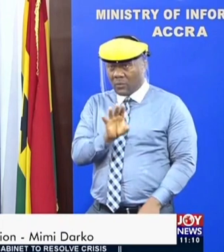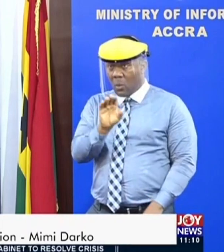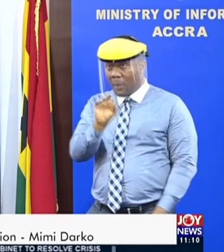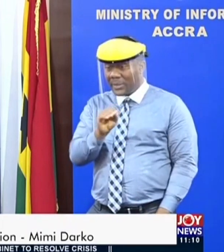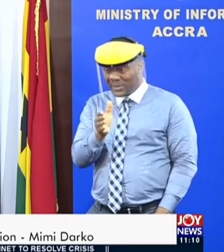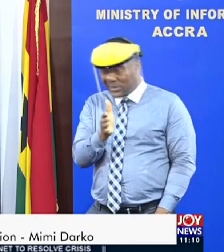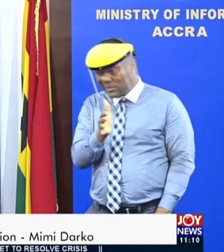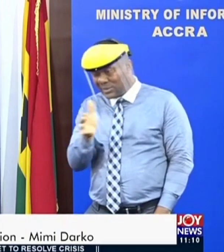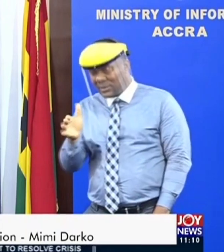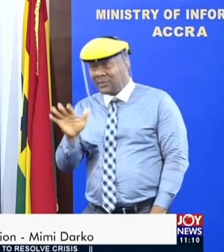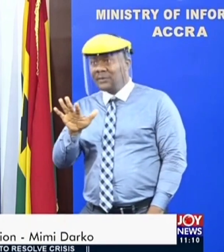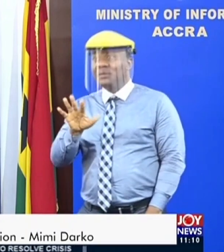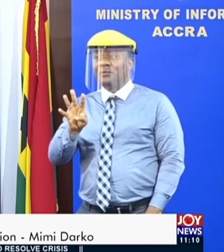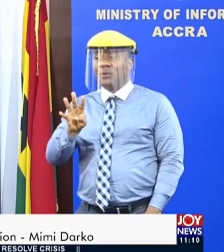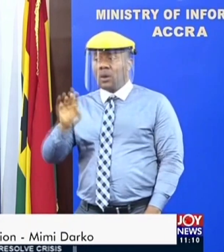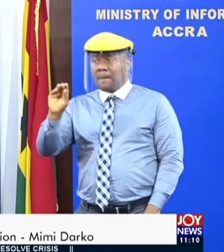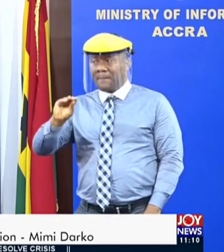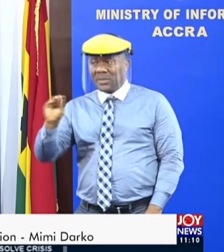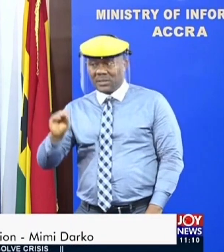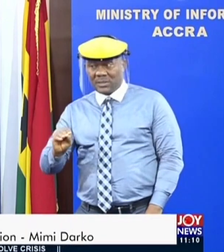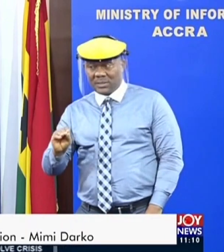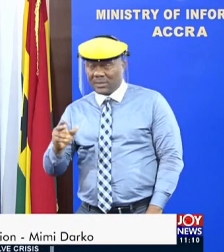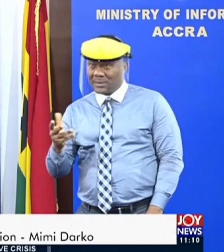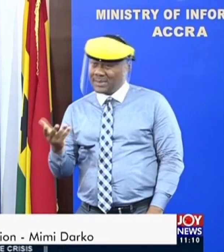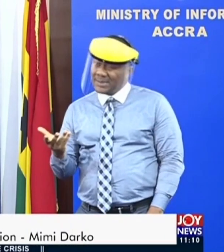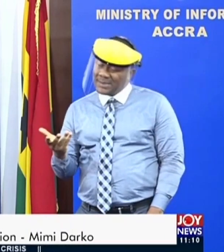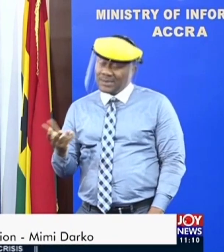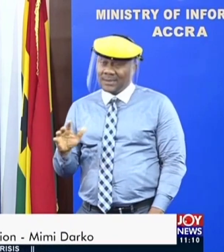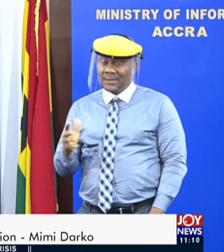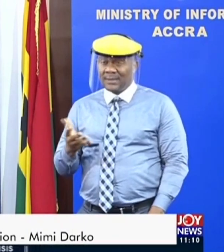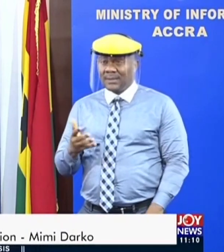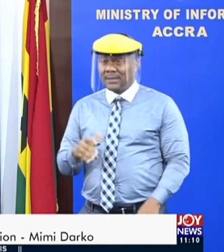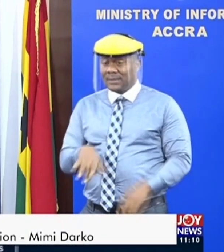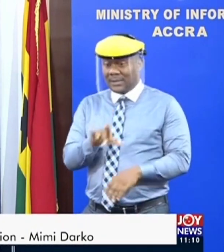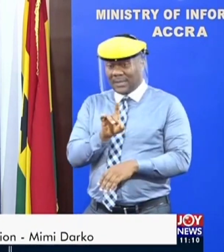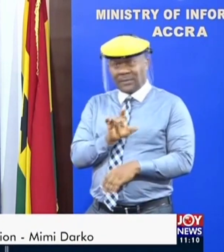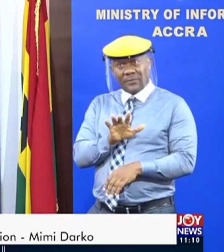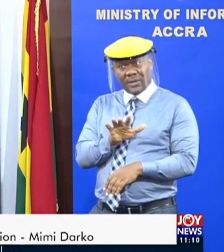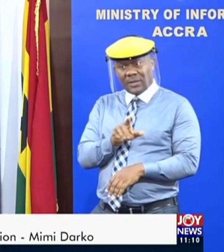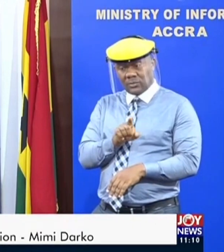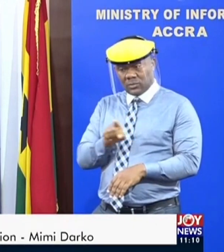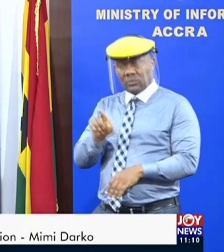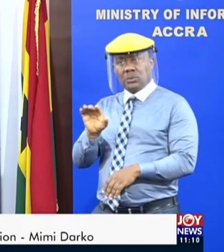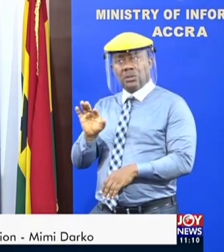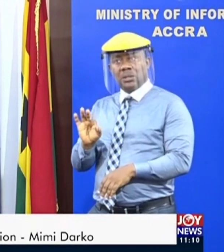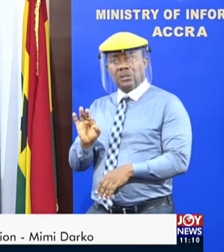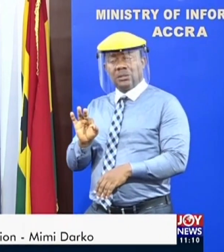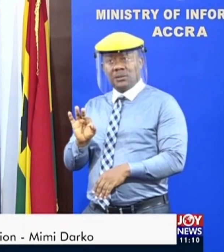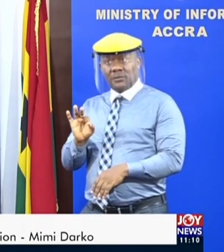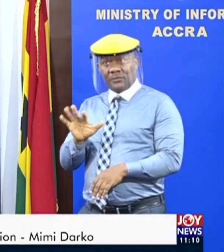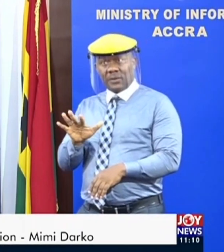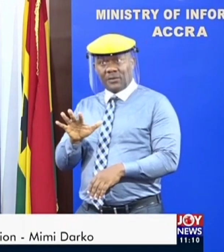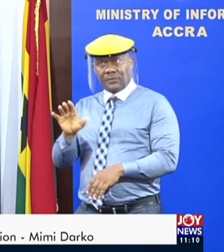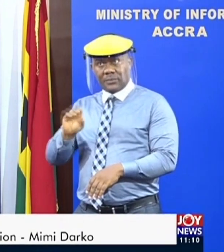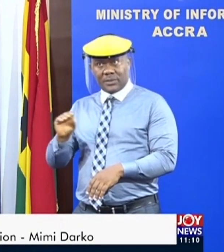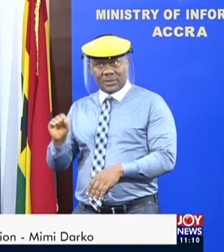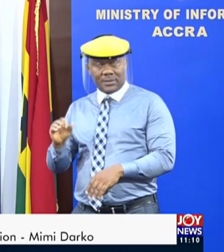and 54% sensitivity, and 85 and 99% specificity. Thank you very